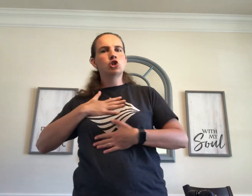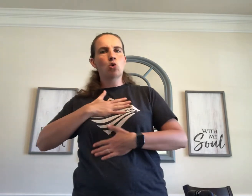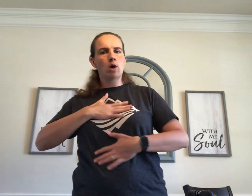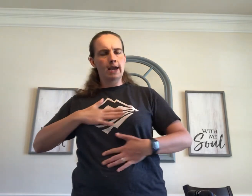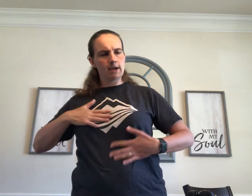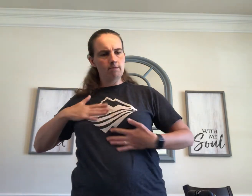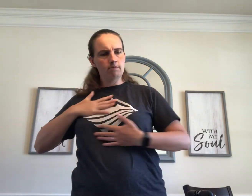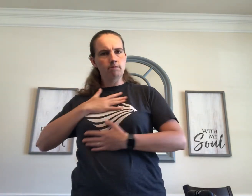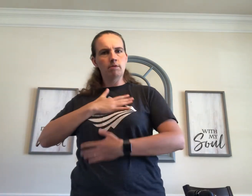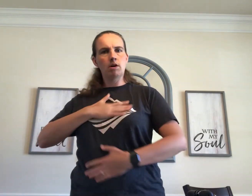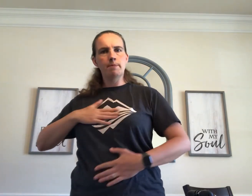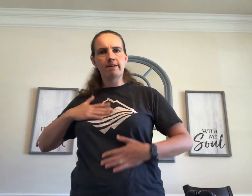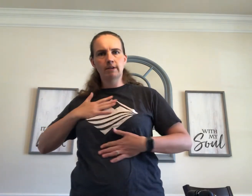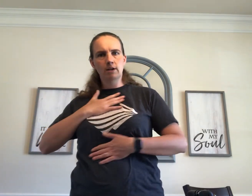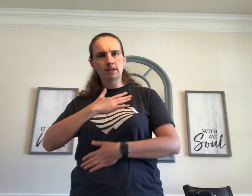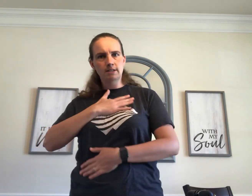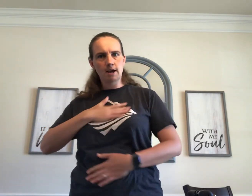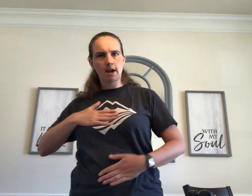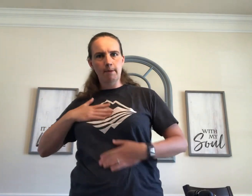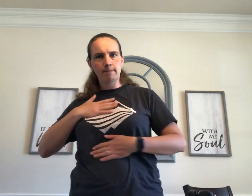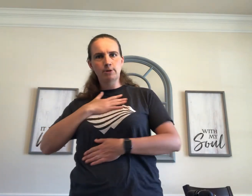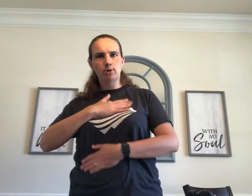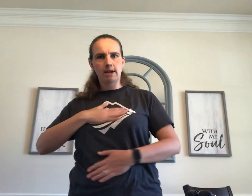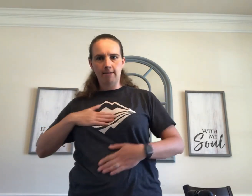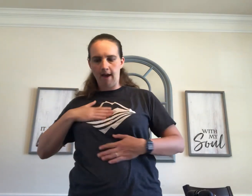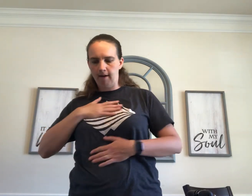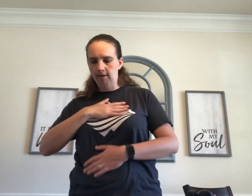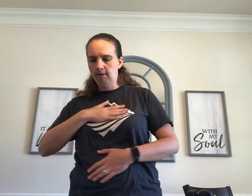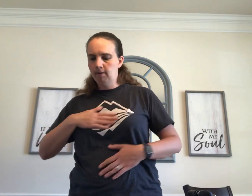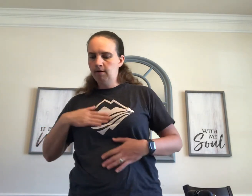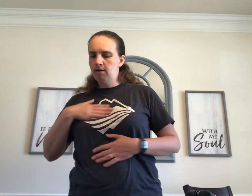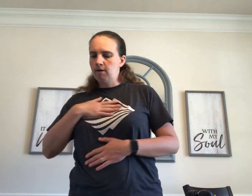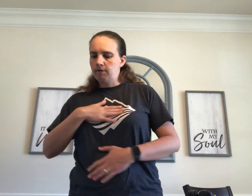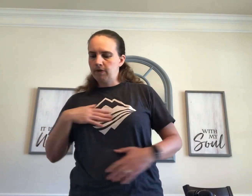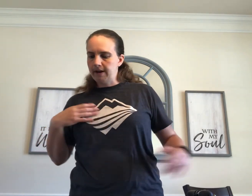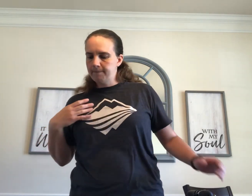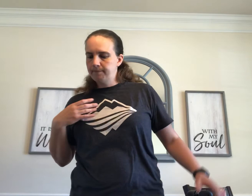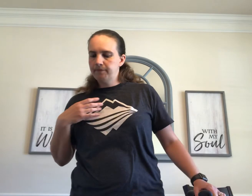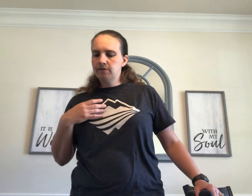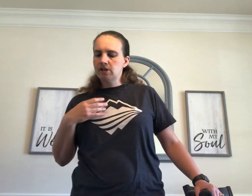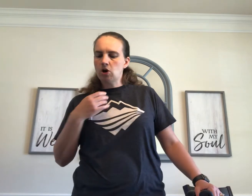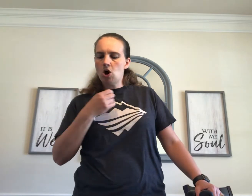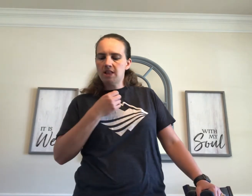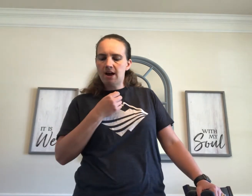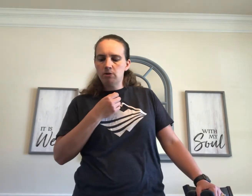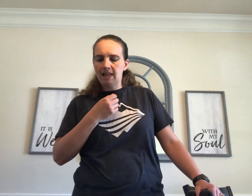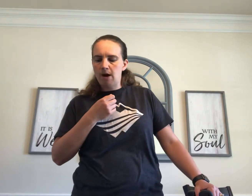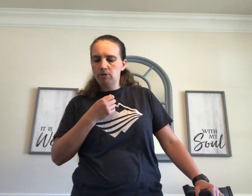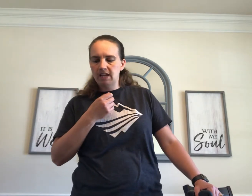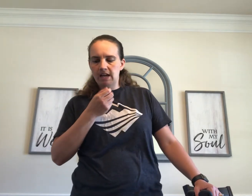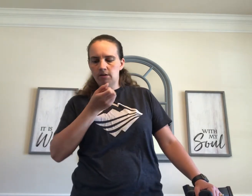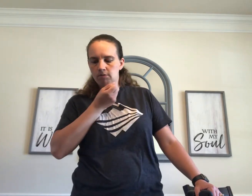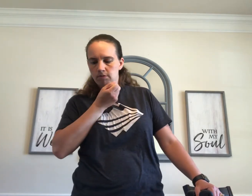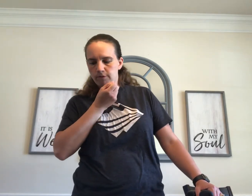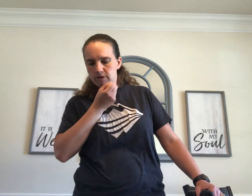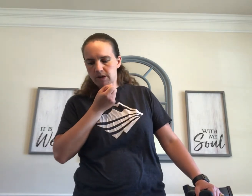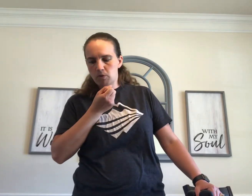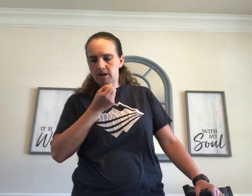Enjoy. I'm having a good time. I'm enjoying that. Okay? To call out loudly for someone.